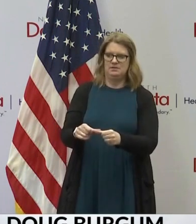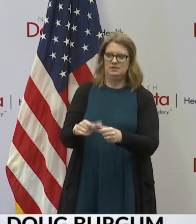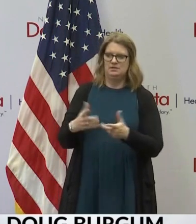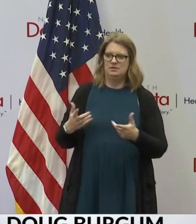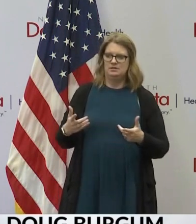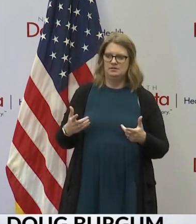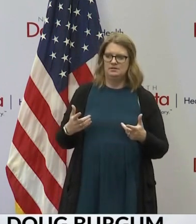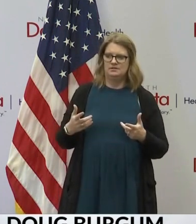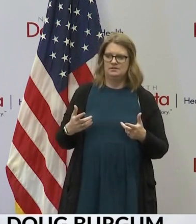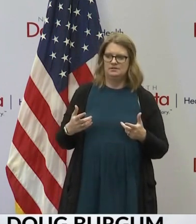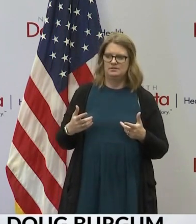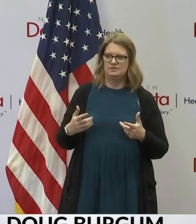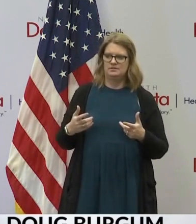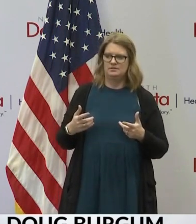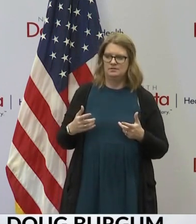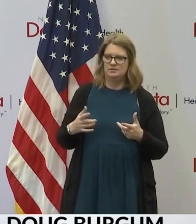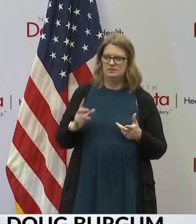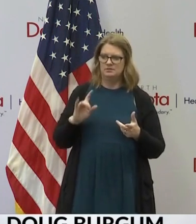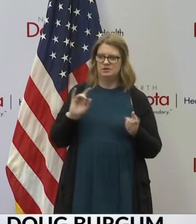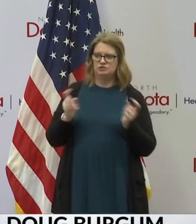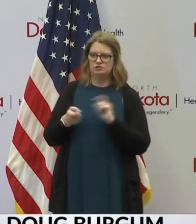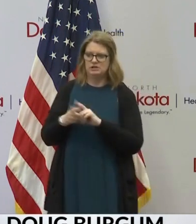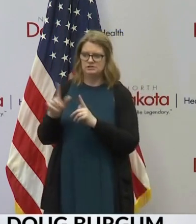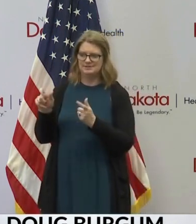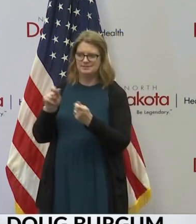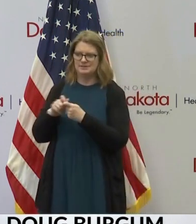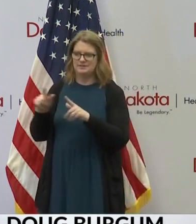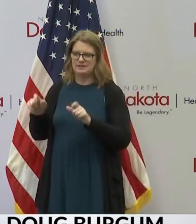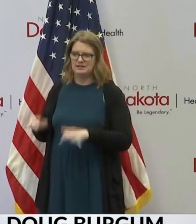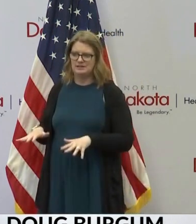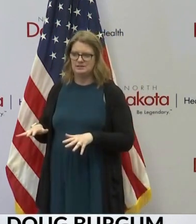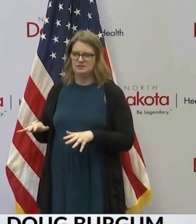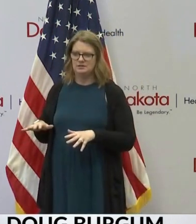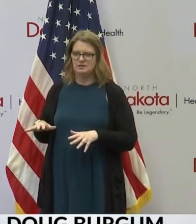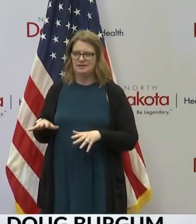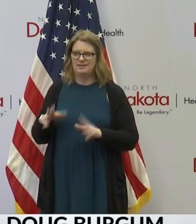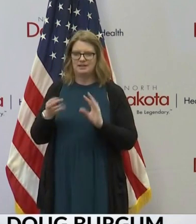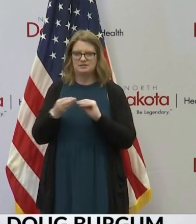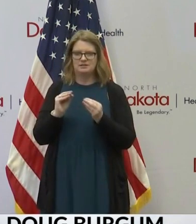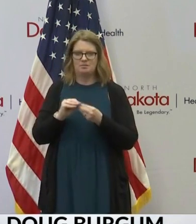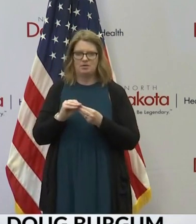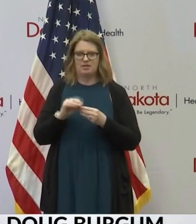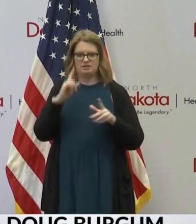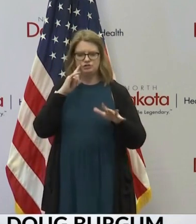you switched to targeted testing? And is this number alarming?